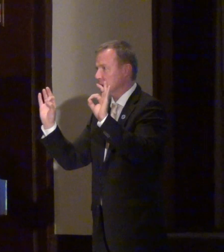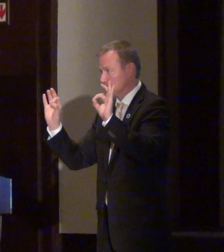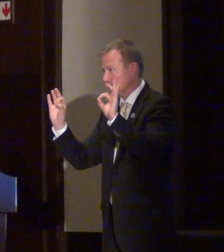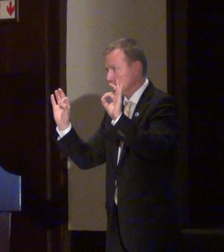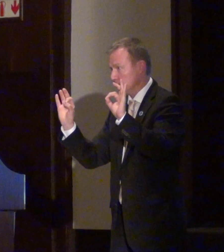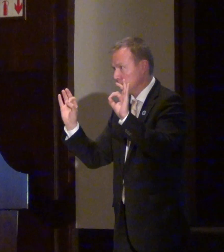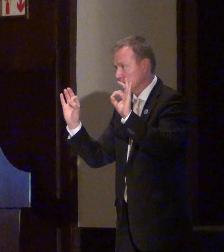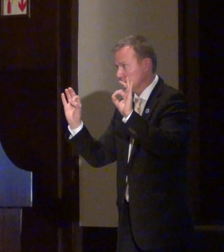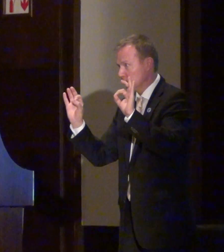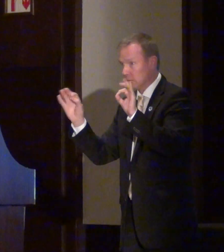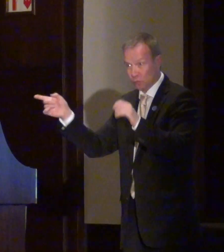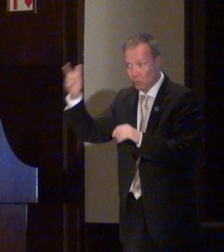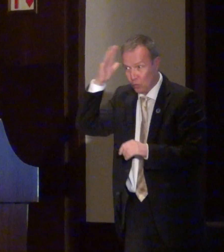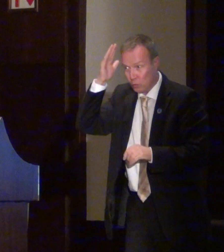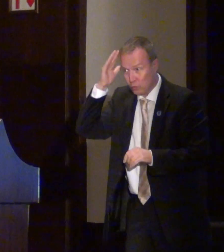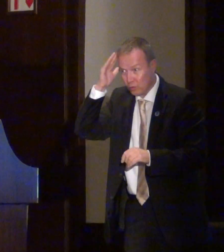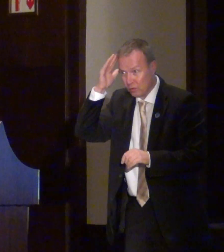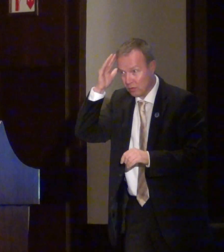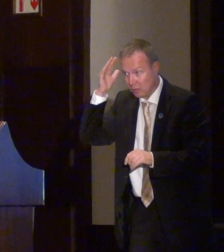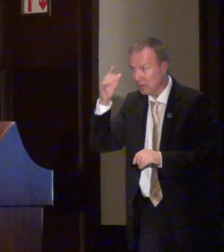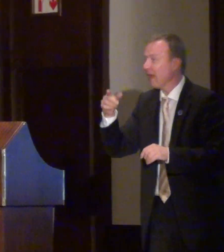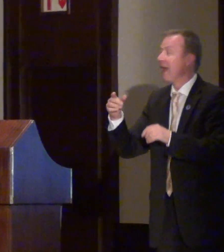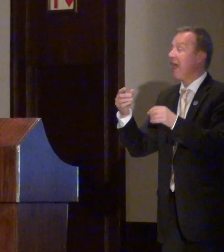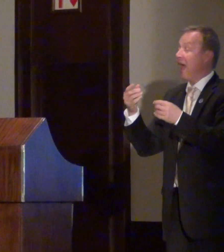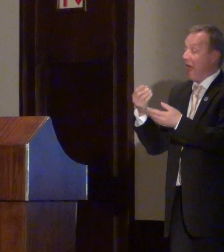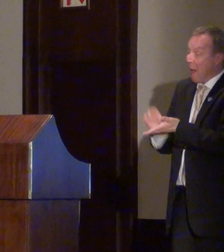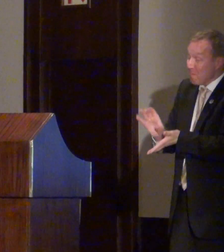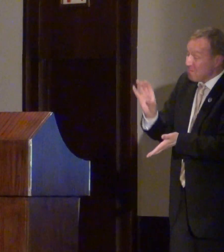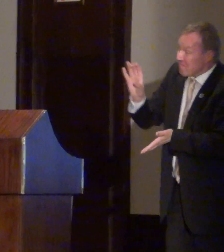to solve the situation costs something.